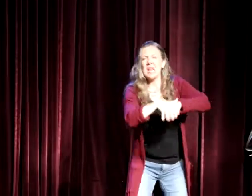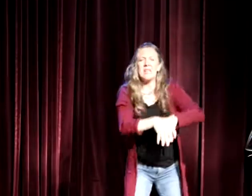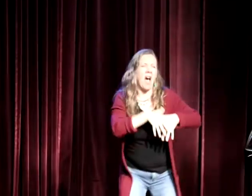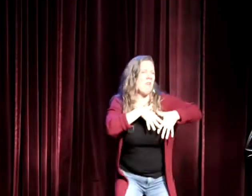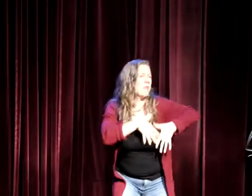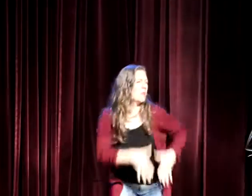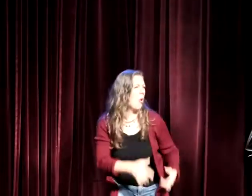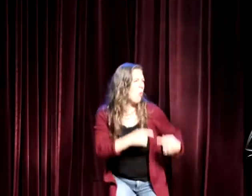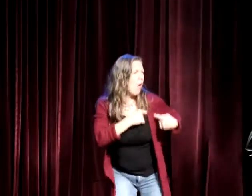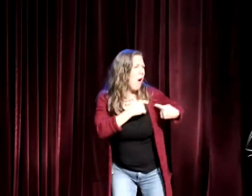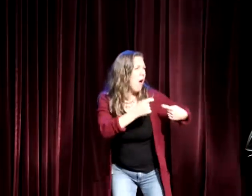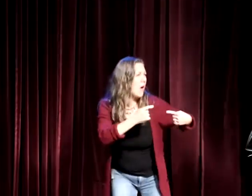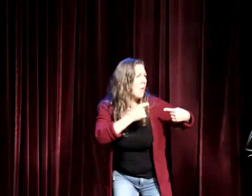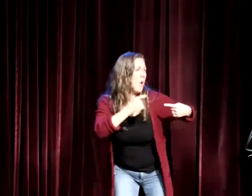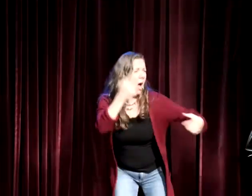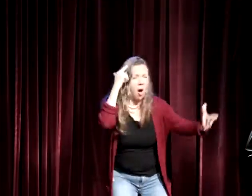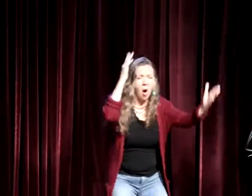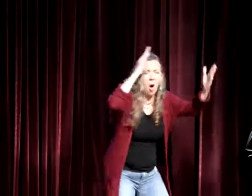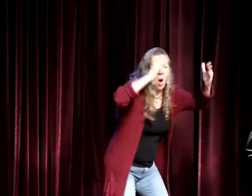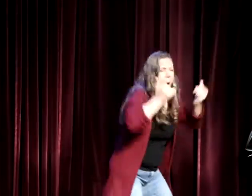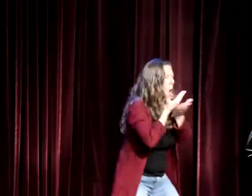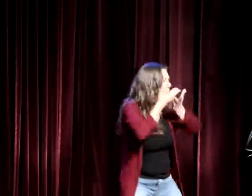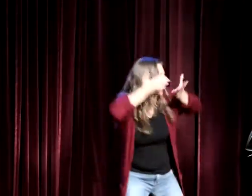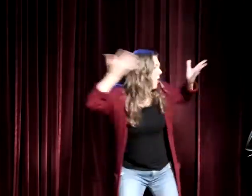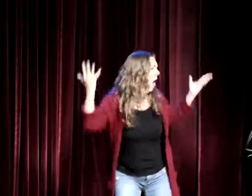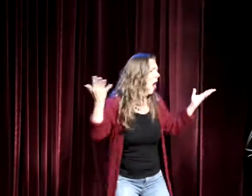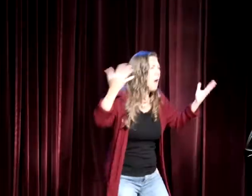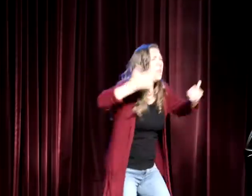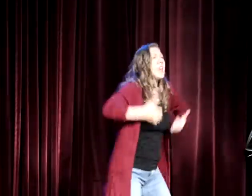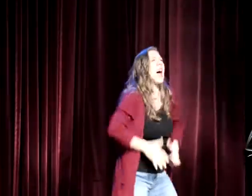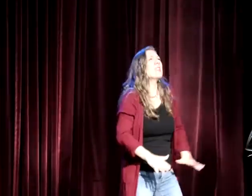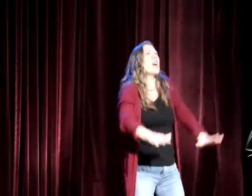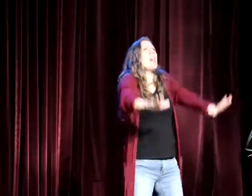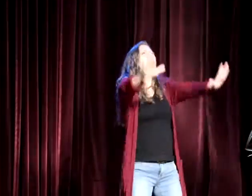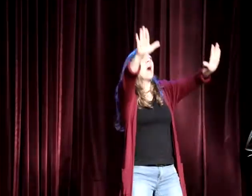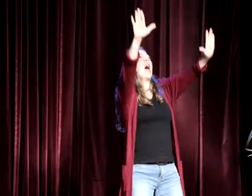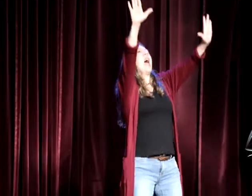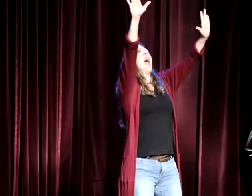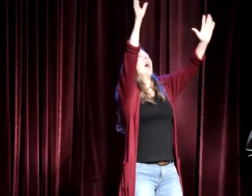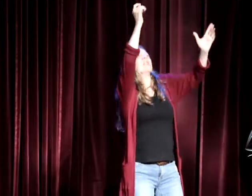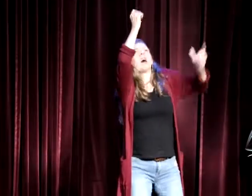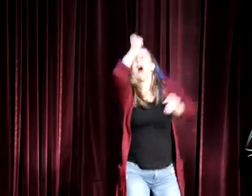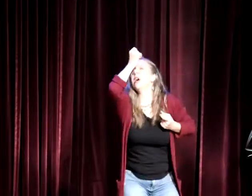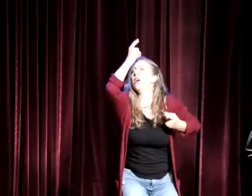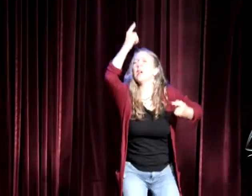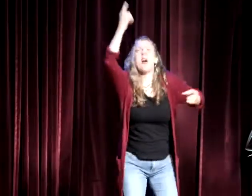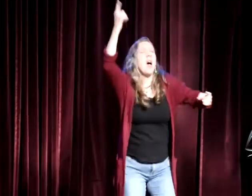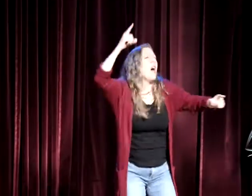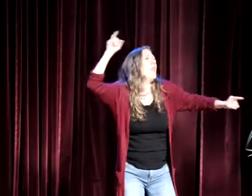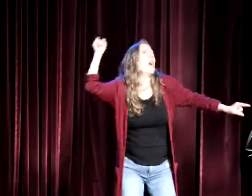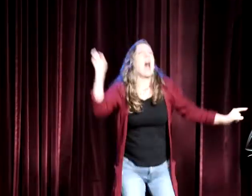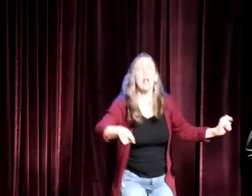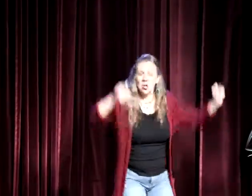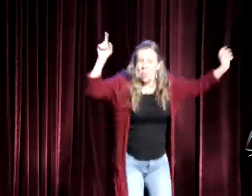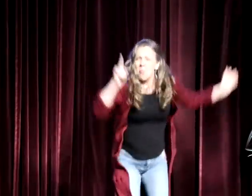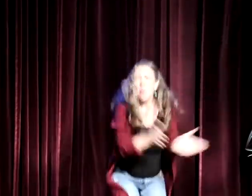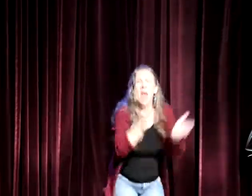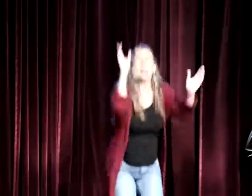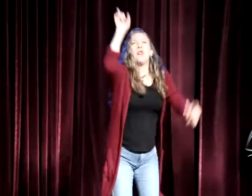down so long, the lack of hope is gone But as I lift my hands, I understand that I should crave you